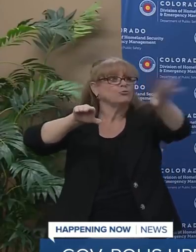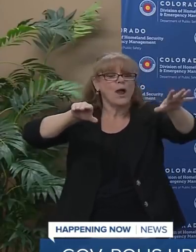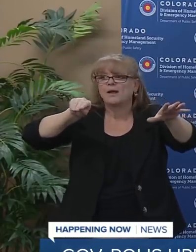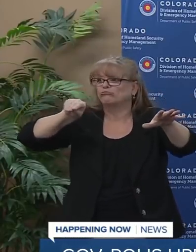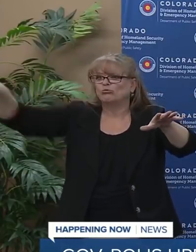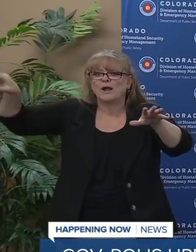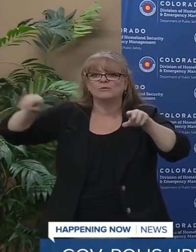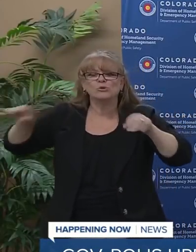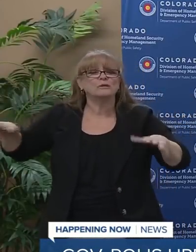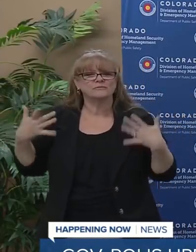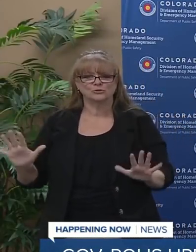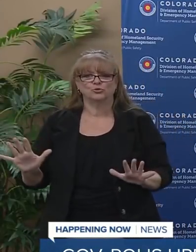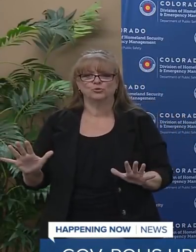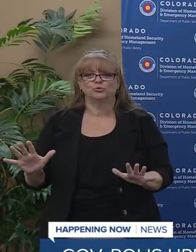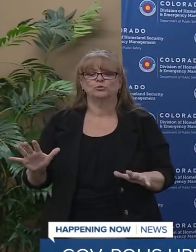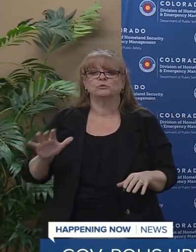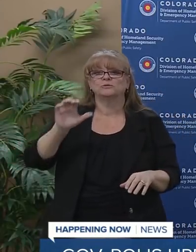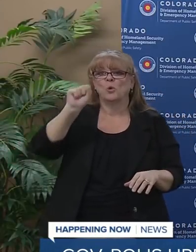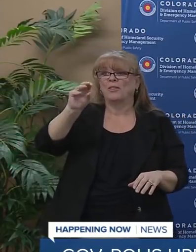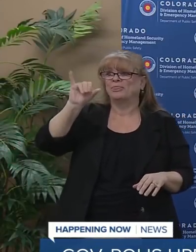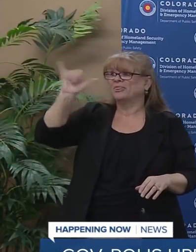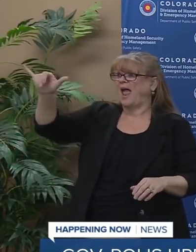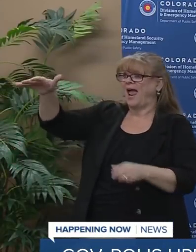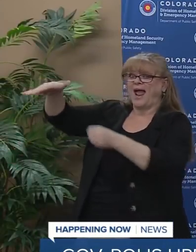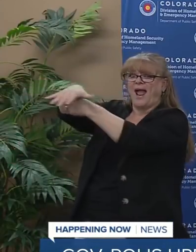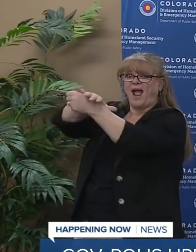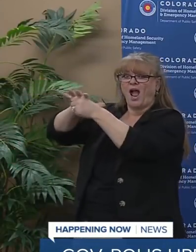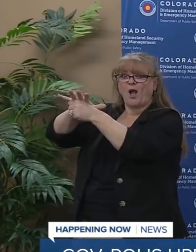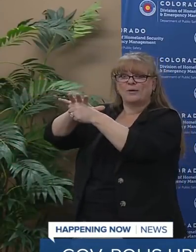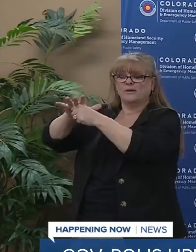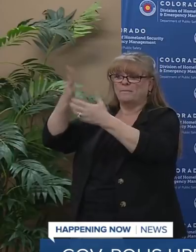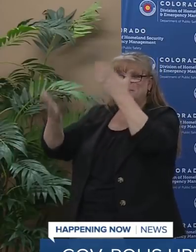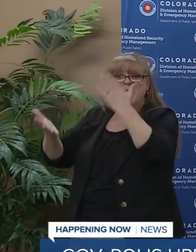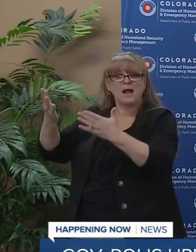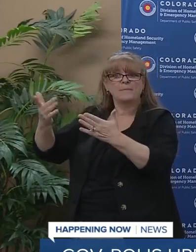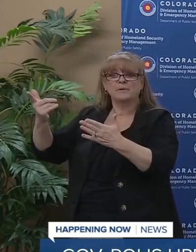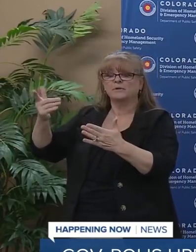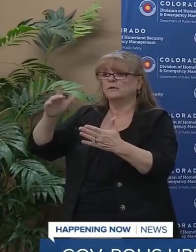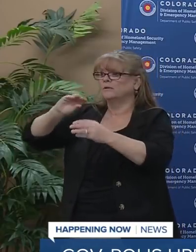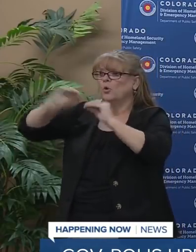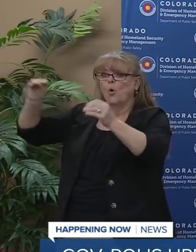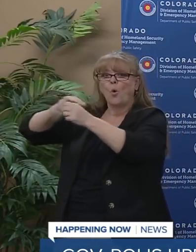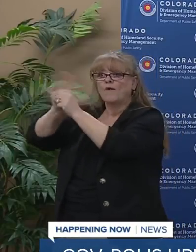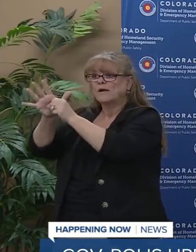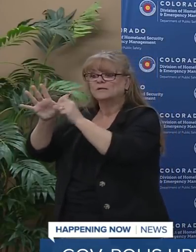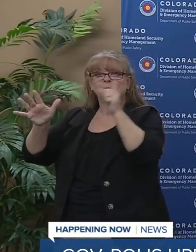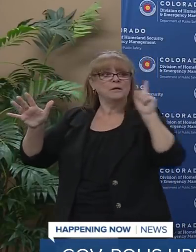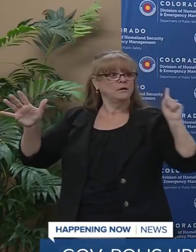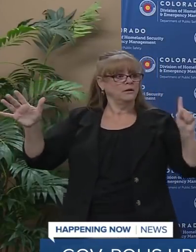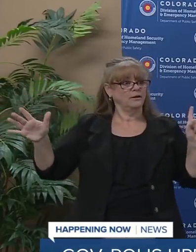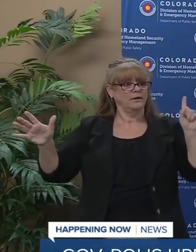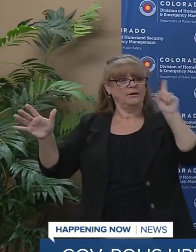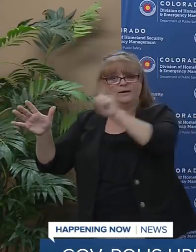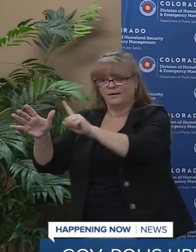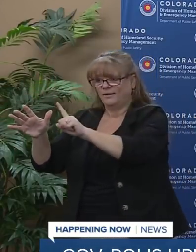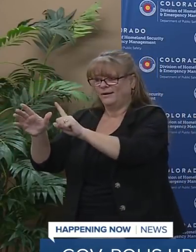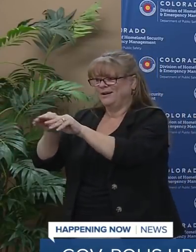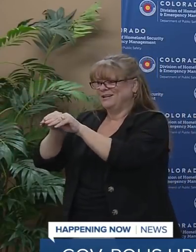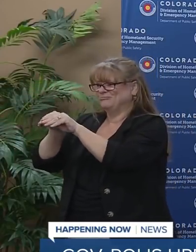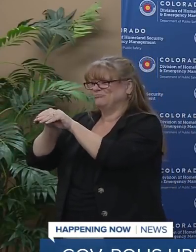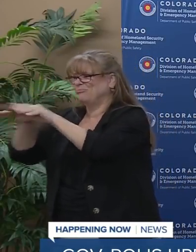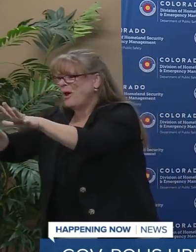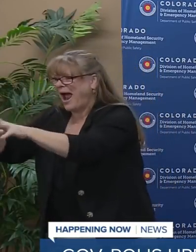free of the virus could have the virus brought to it if they're not acting to close some of those attractions in their area or at least to